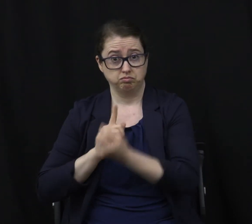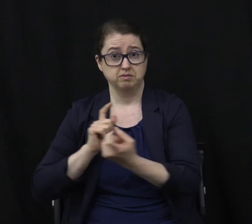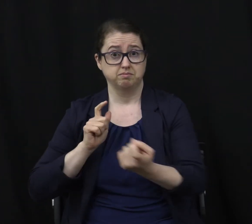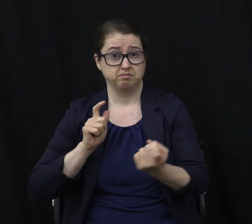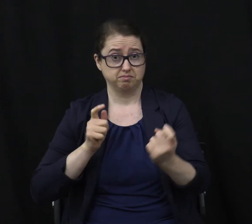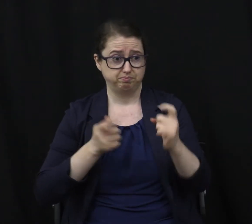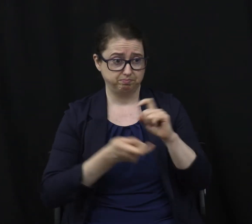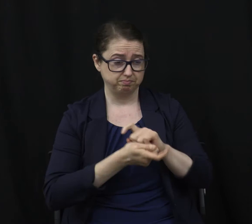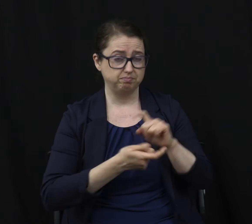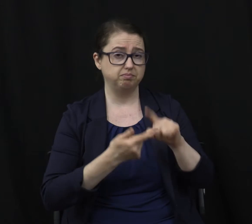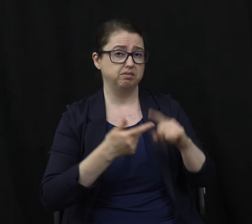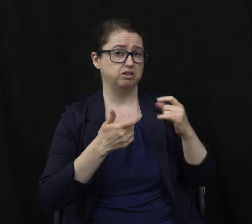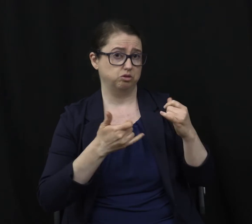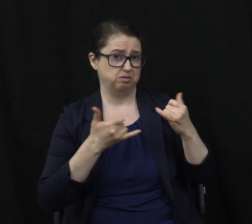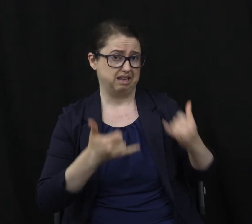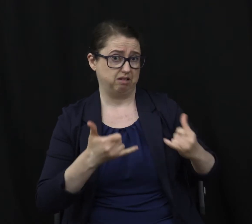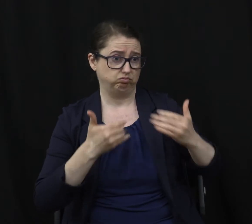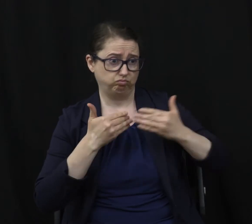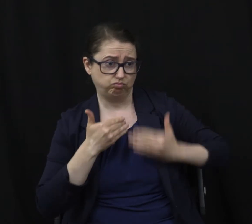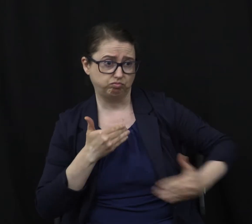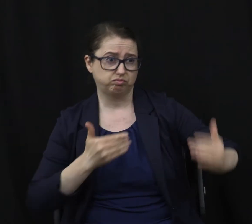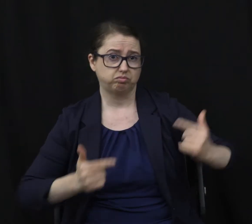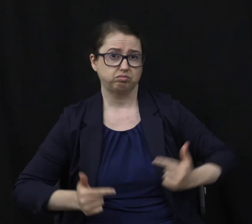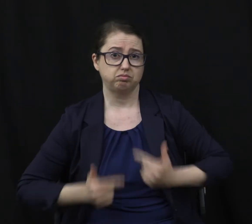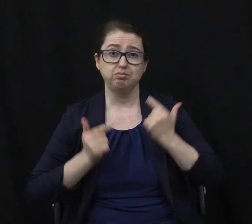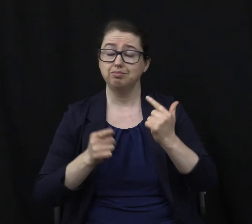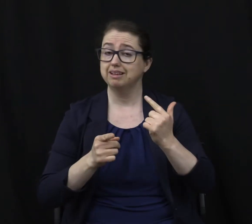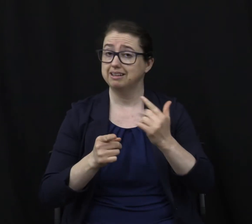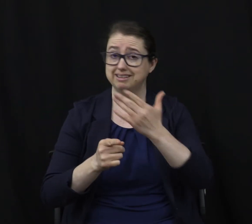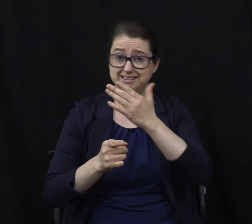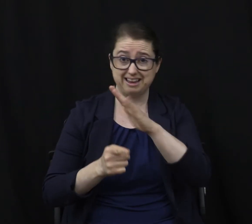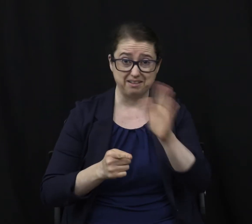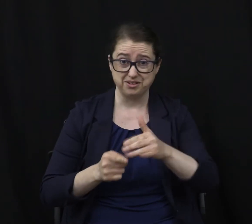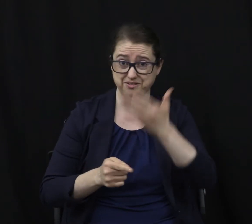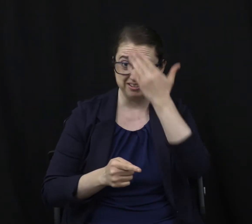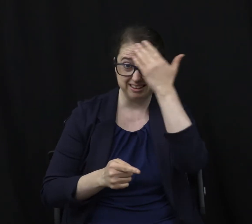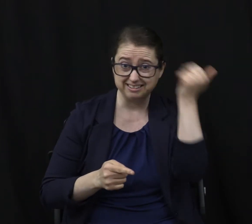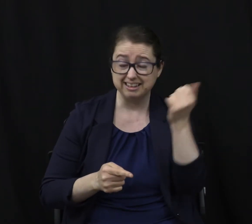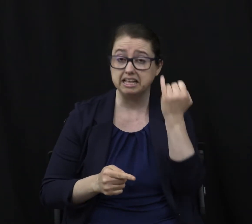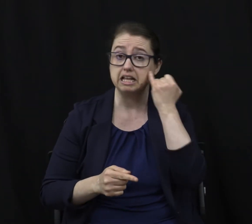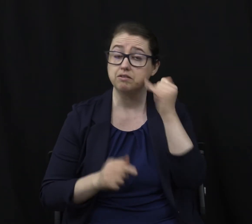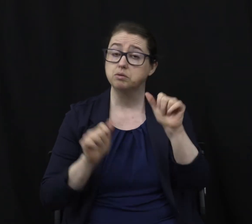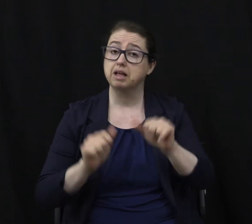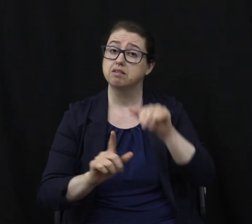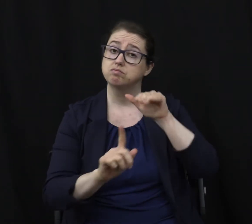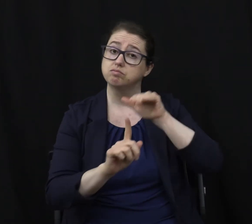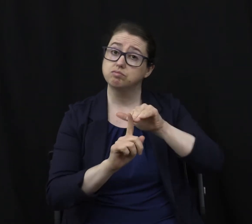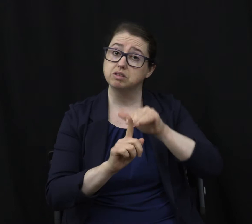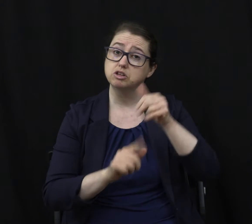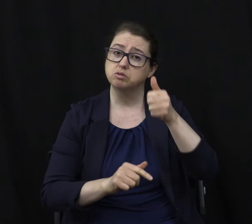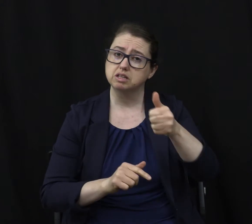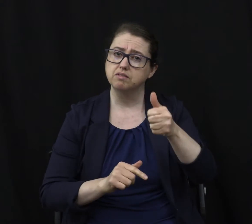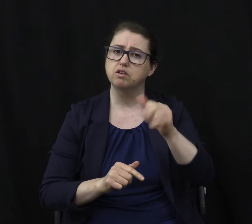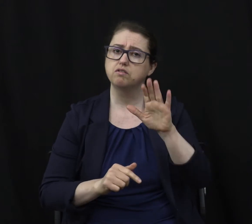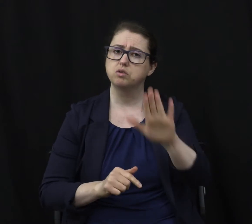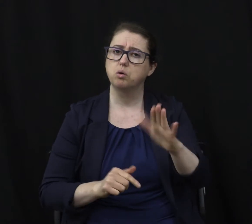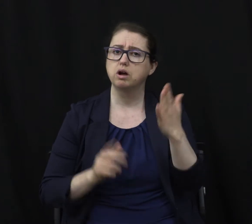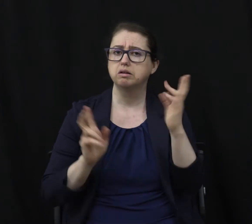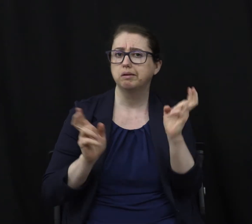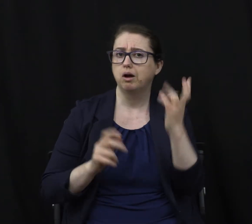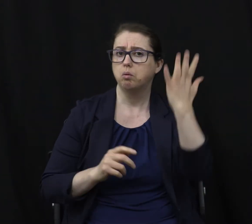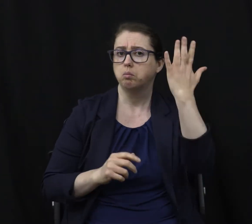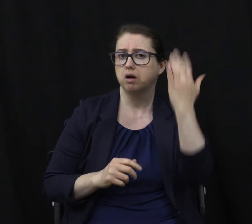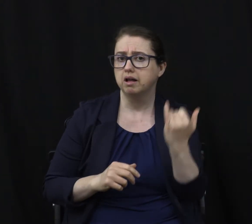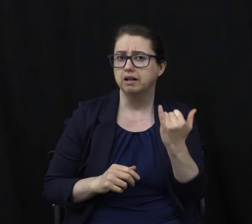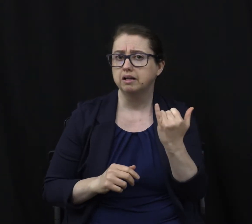want to have. Never forget this. If you can remind yourself of your why you are making these changes,